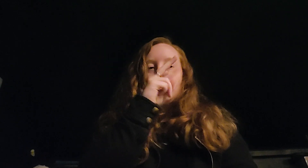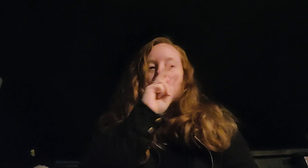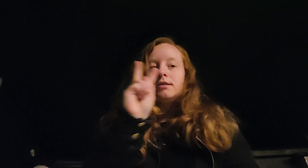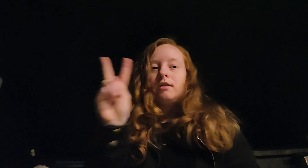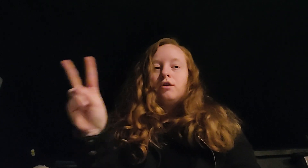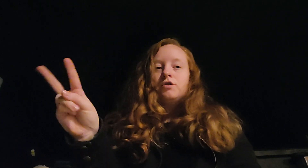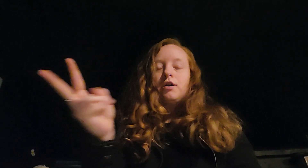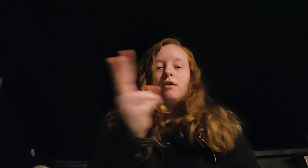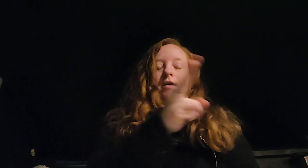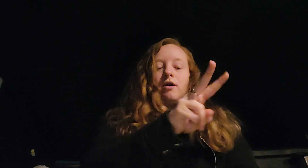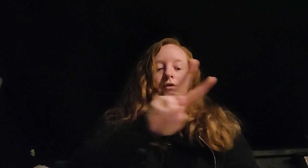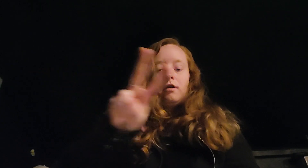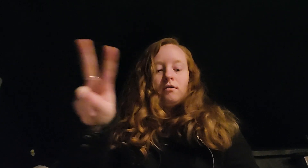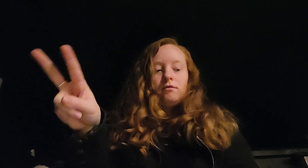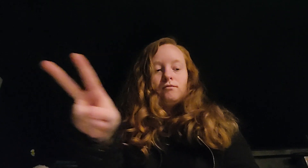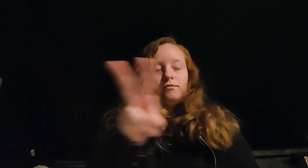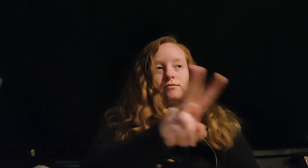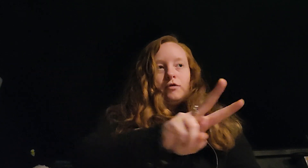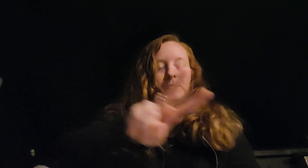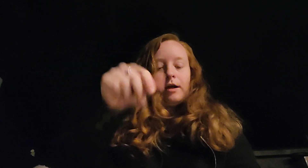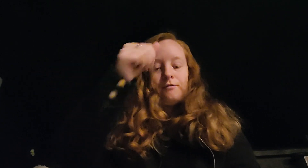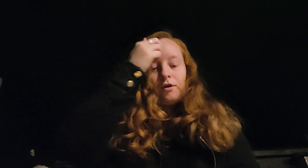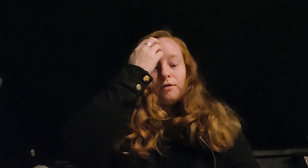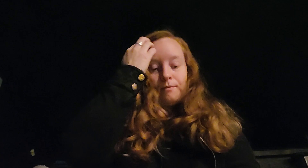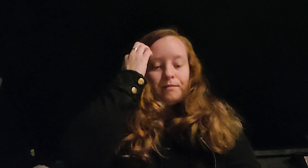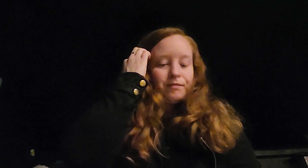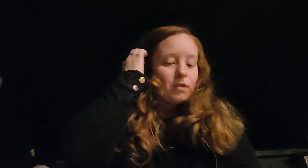eyes and then you turn it around and move back and forth.